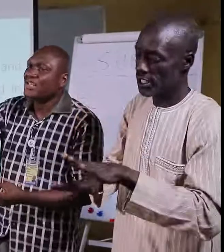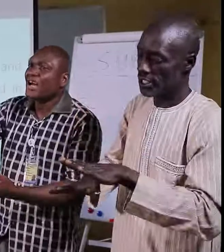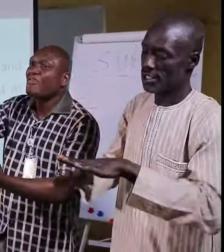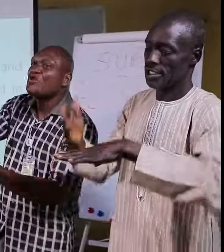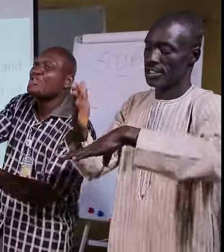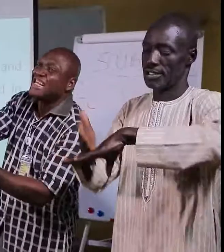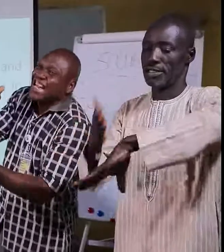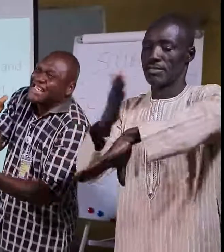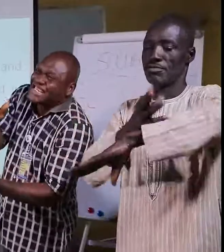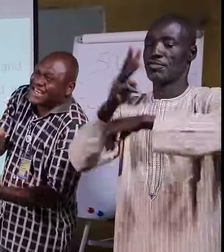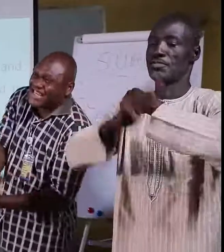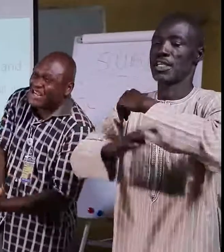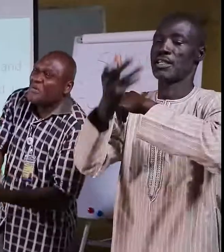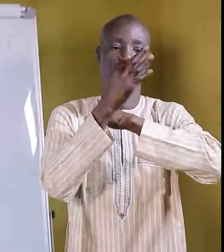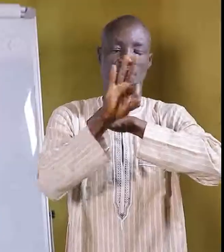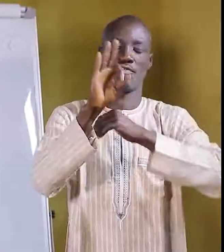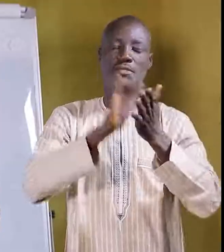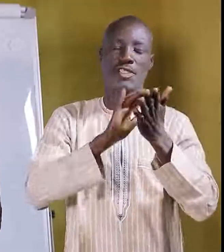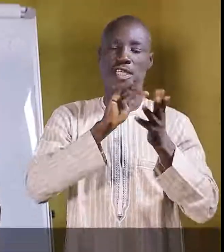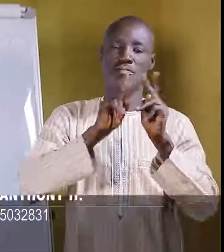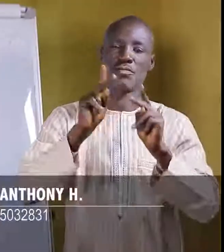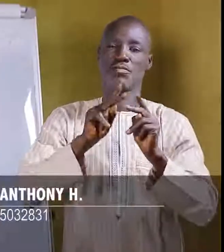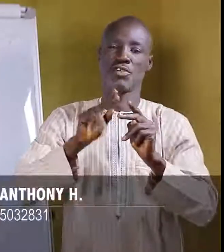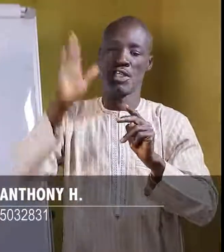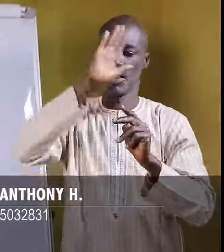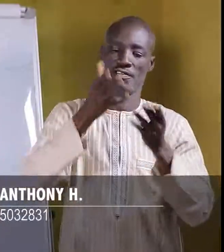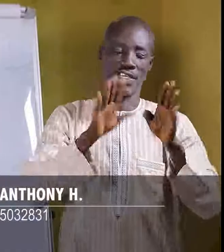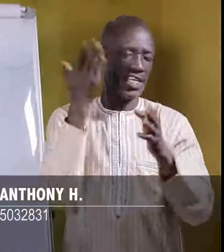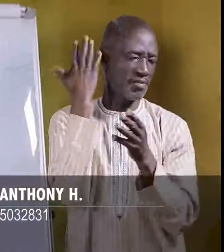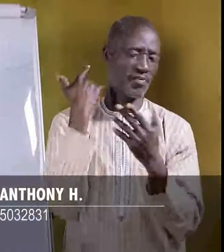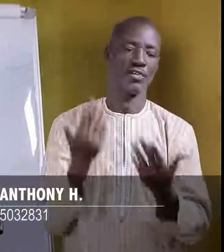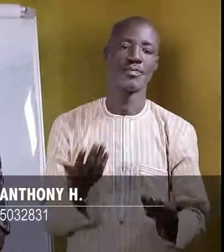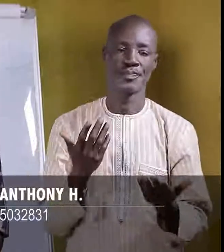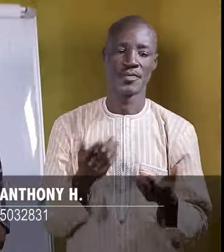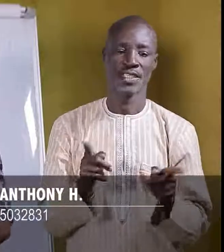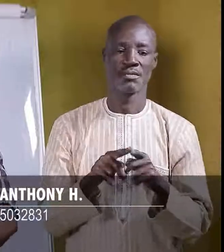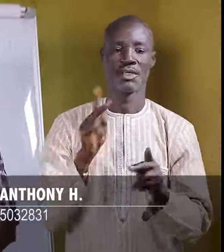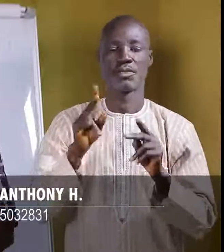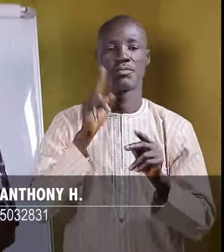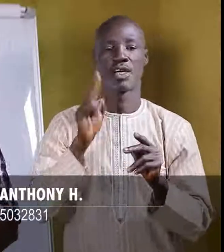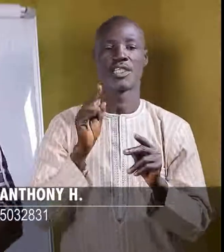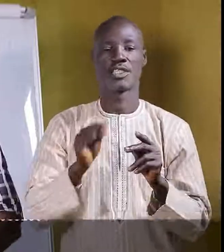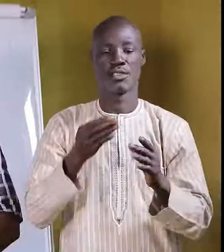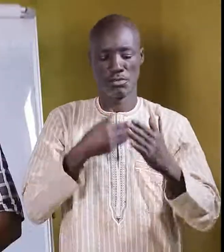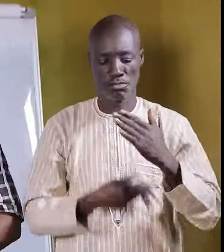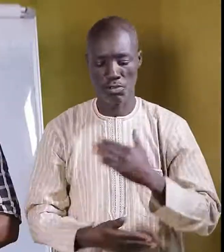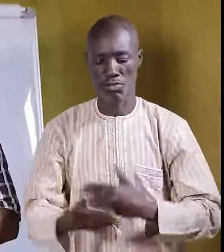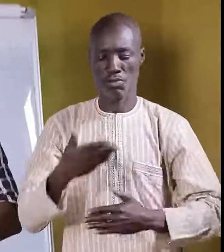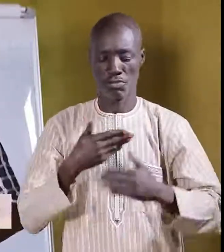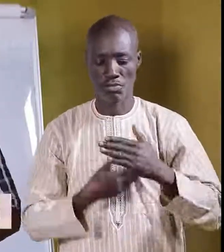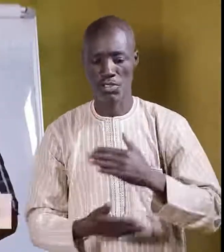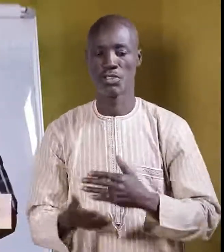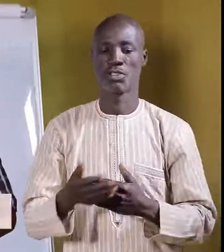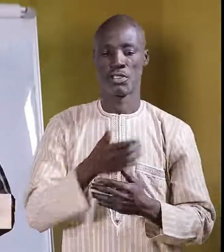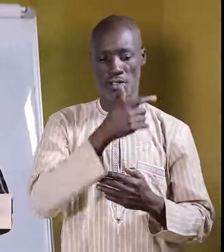in medicine now reduces the death rate. People no longer die the way they used to die, but people are still being given birth to. Thereby,